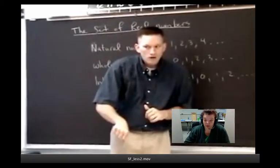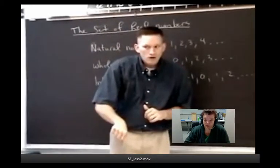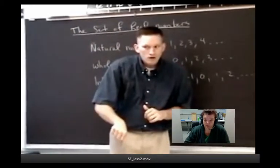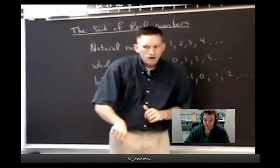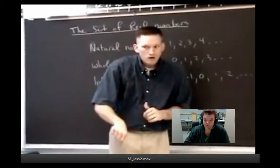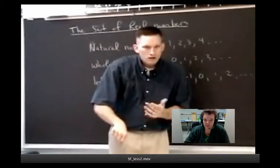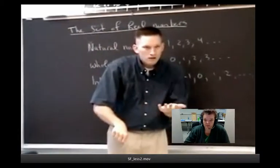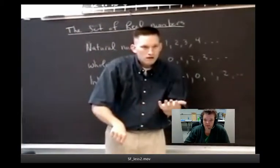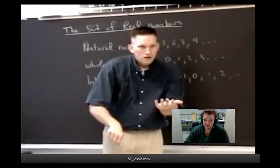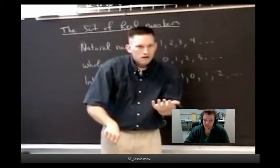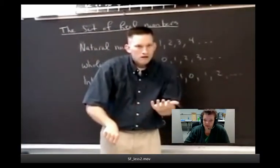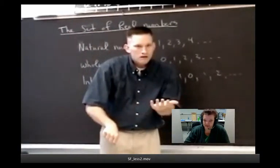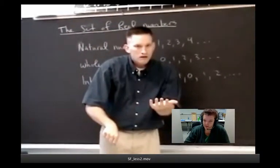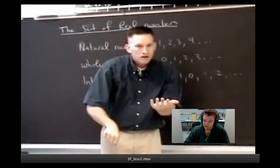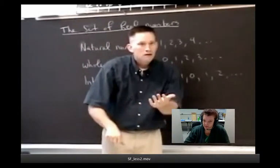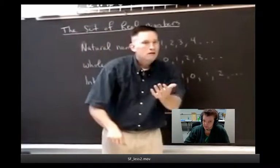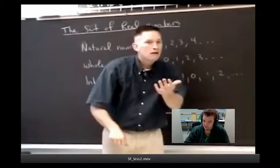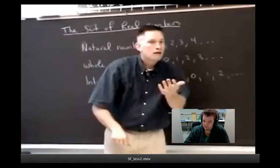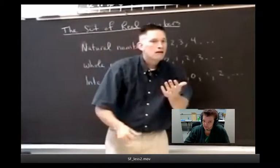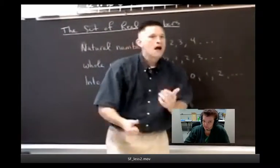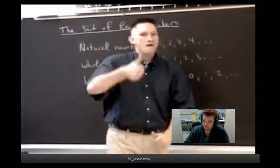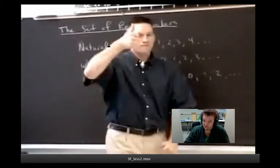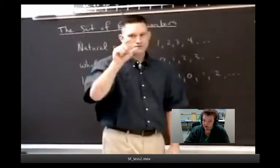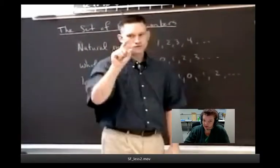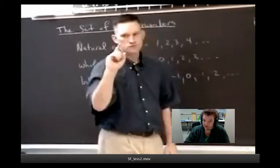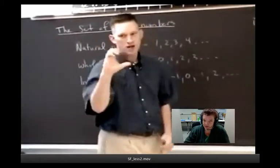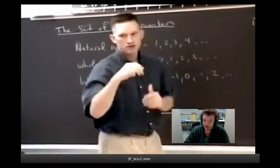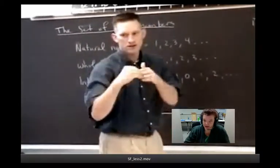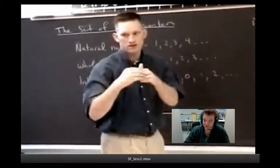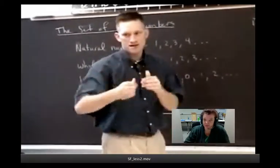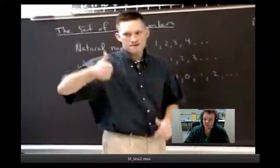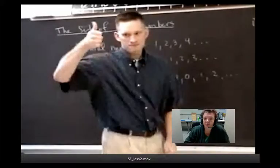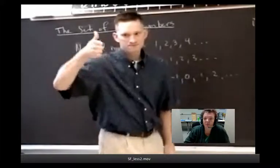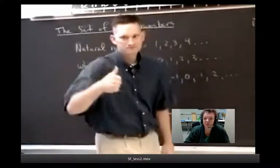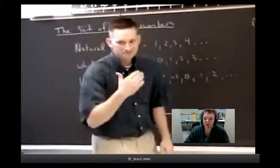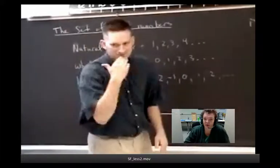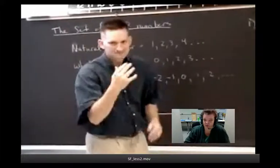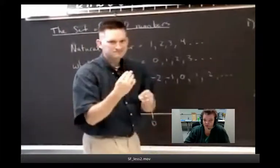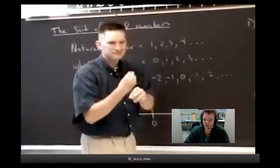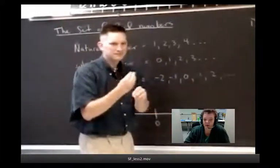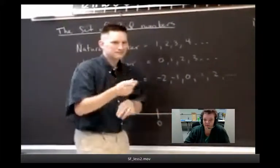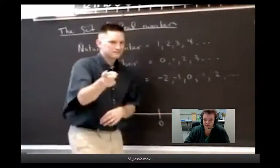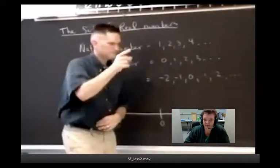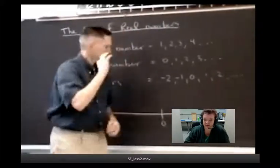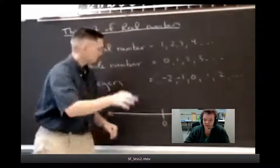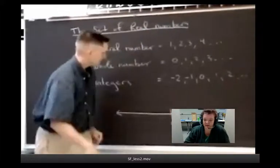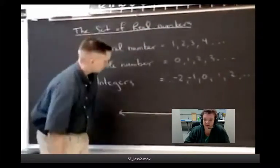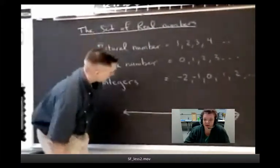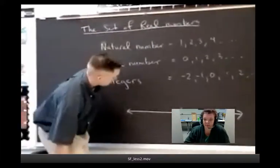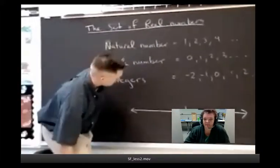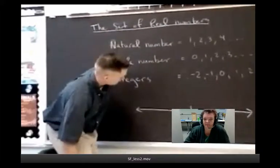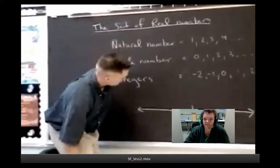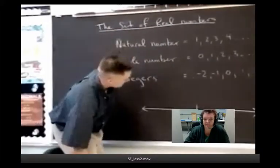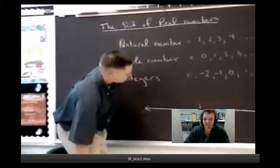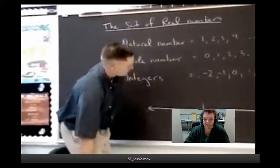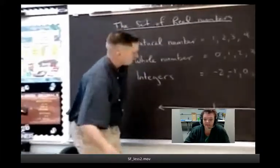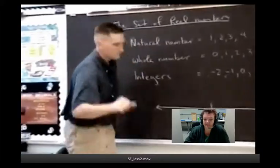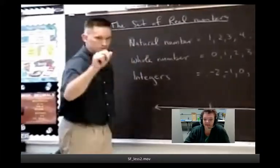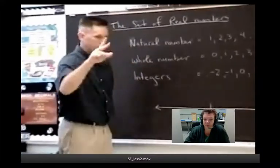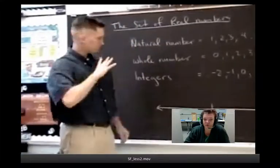win. Is that positive or negative? Right, it's positive because it's gone up. It's